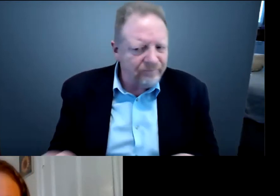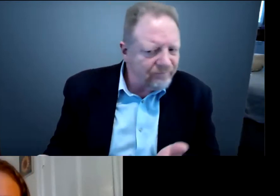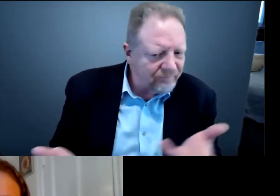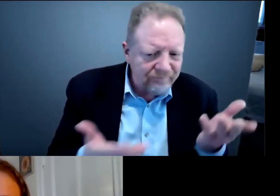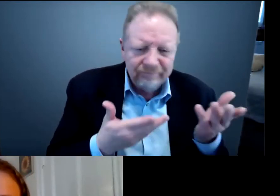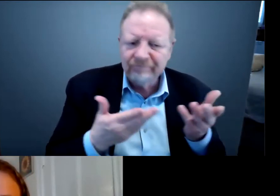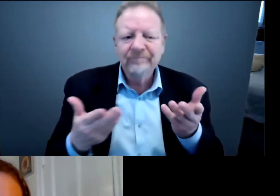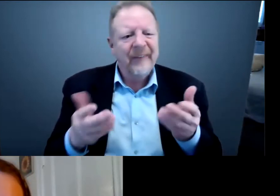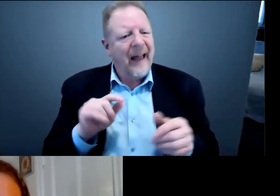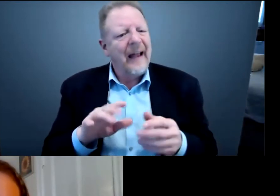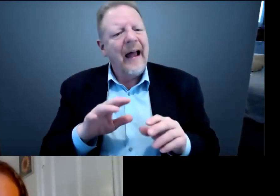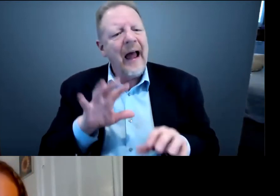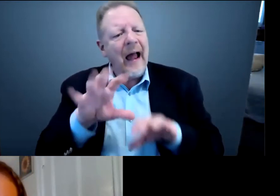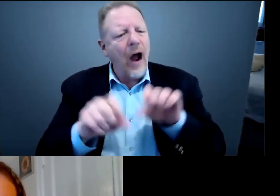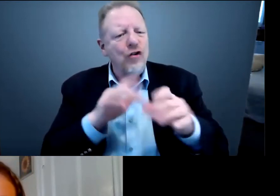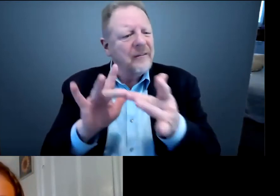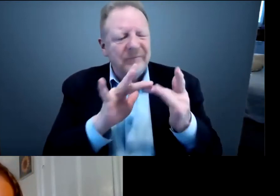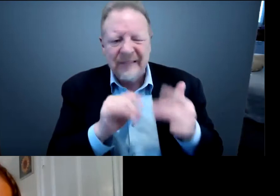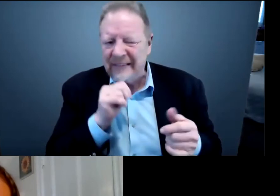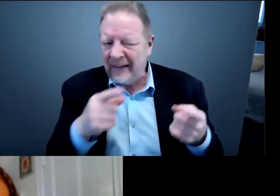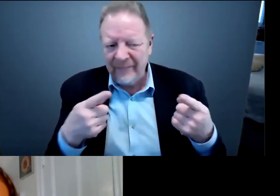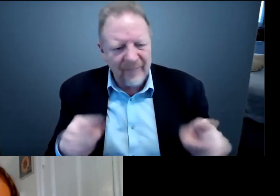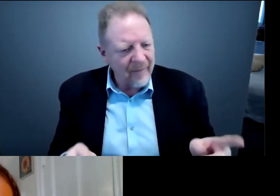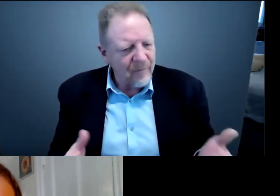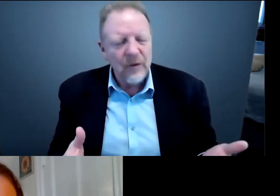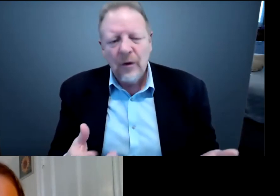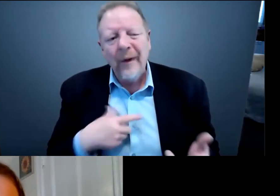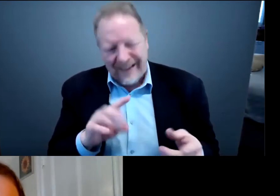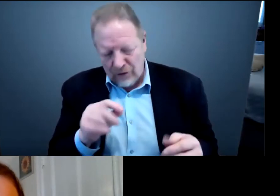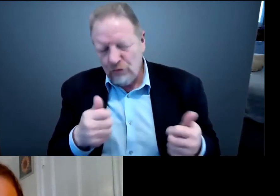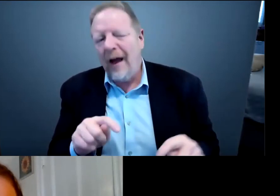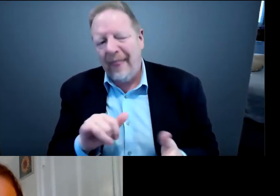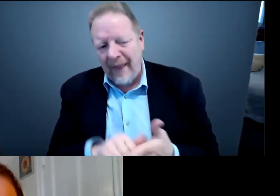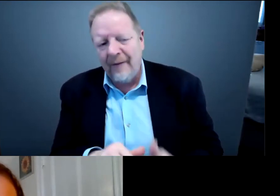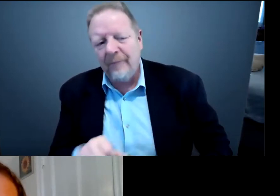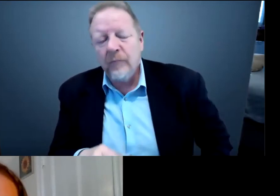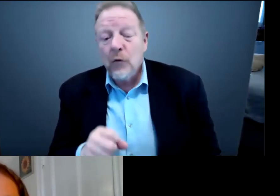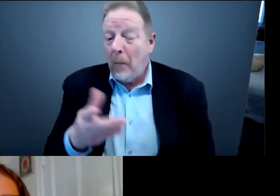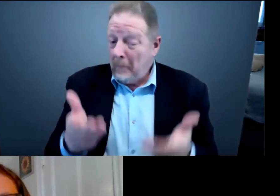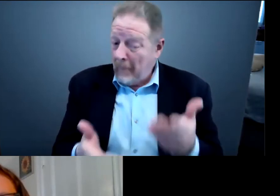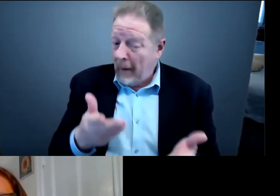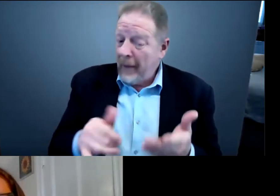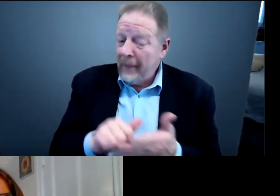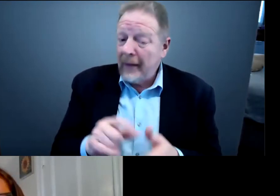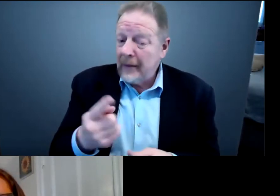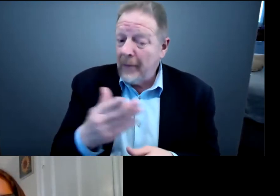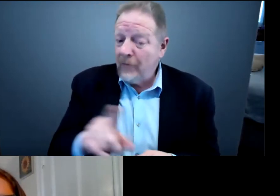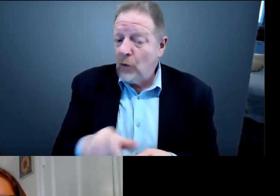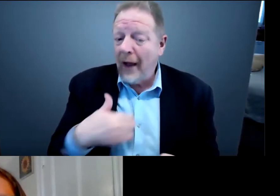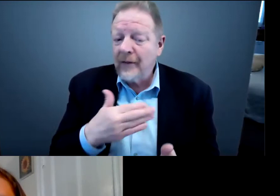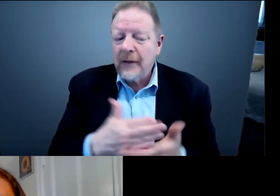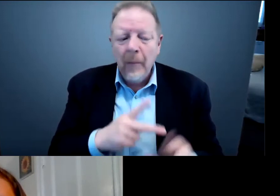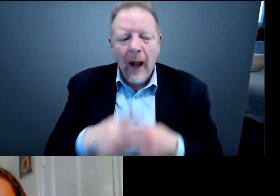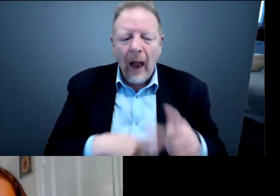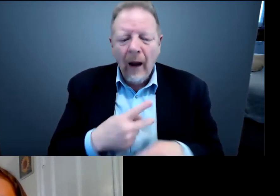to that outreach. But that is something we've, tried to tap into. So maybe that's something, if we had some kind of a flyer